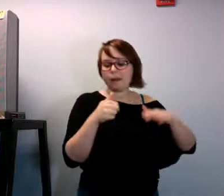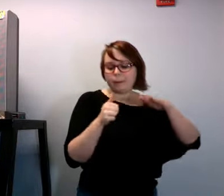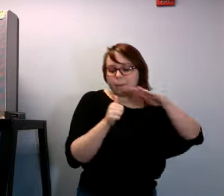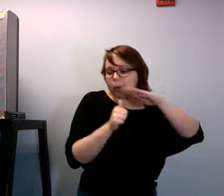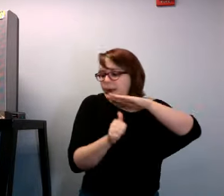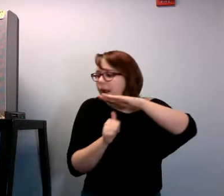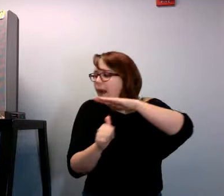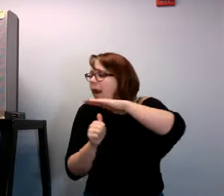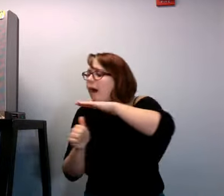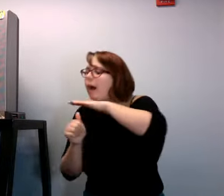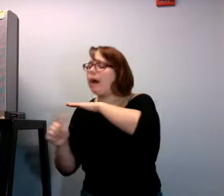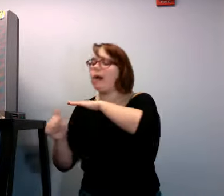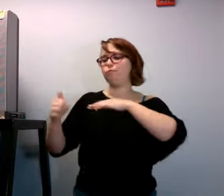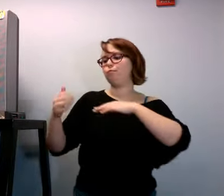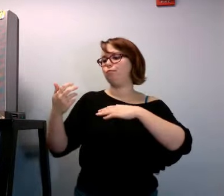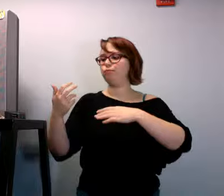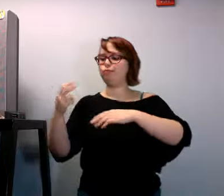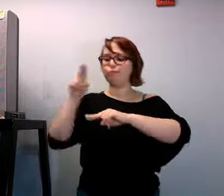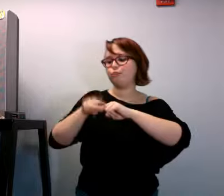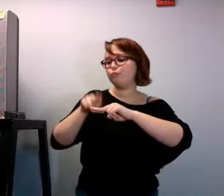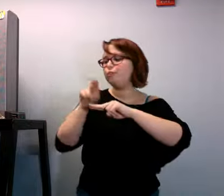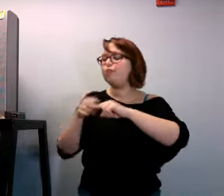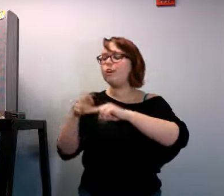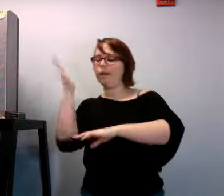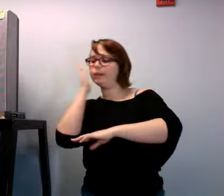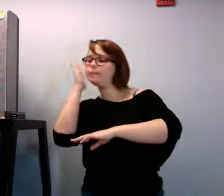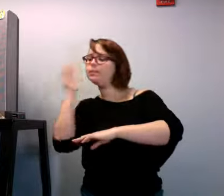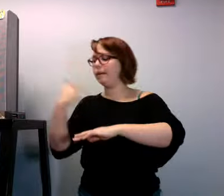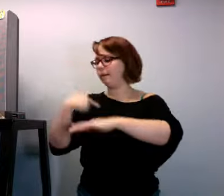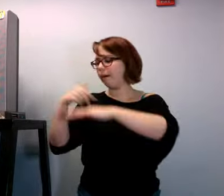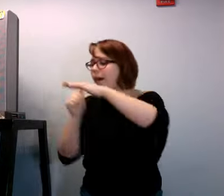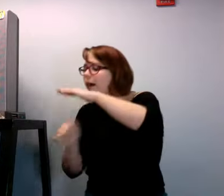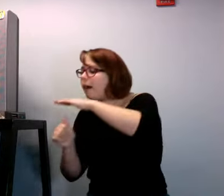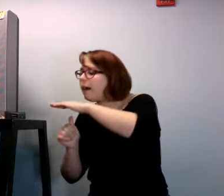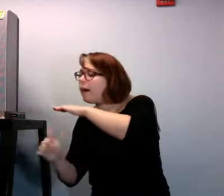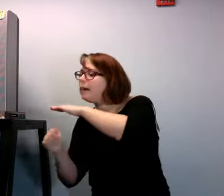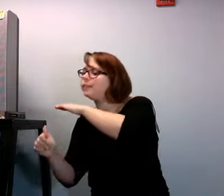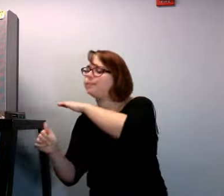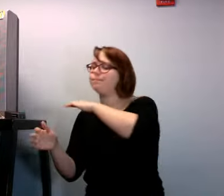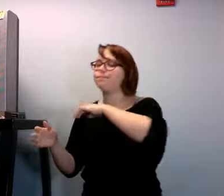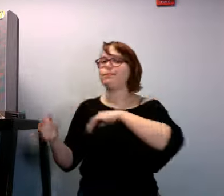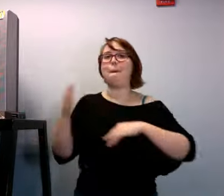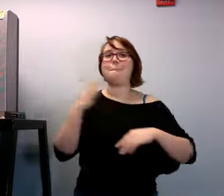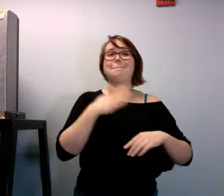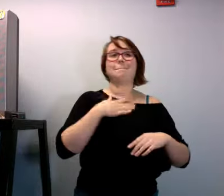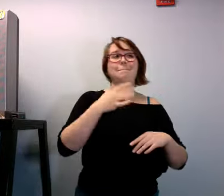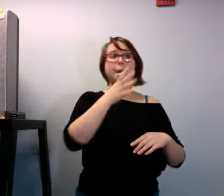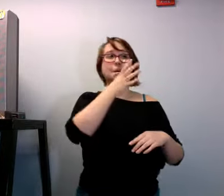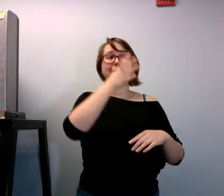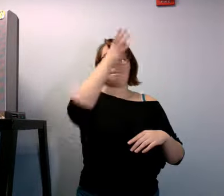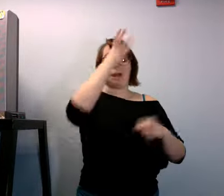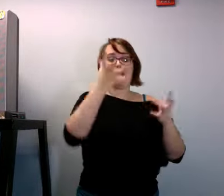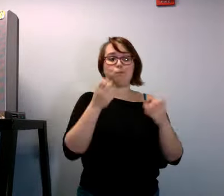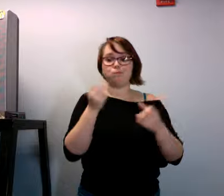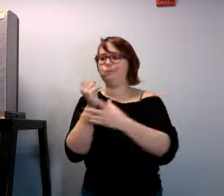finding me when they wanted to punish me. I have a younger brother who's 2.5 years younger than me. And I think when